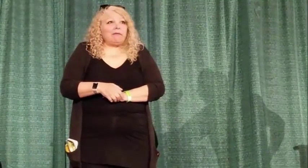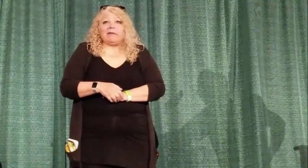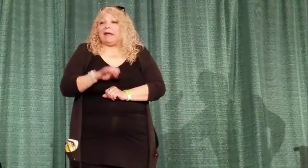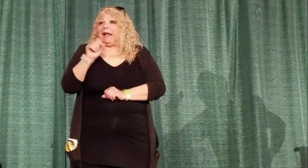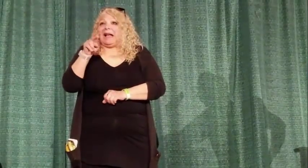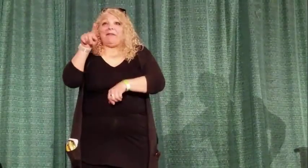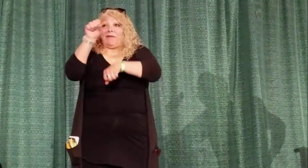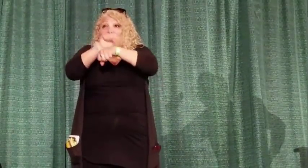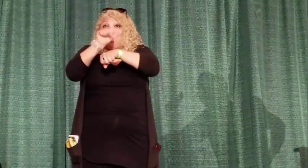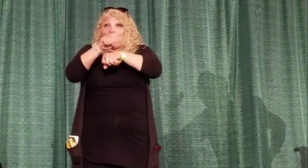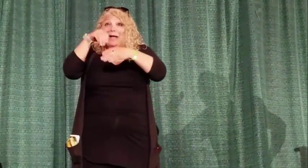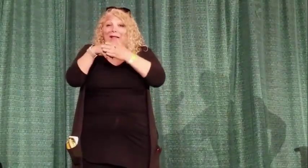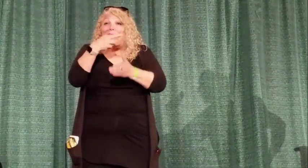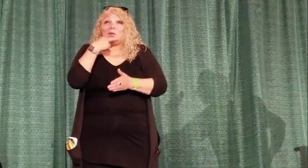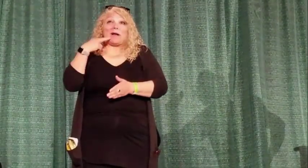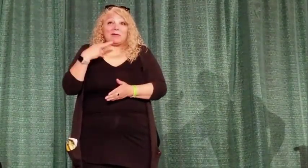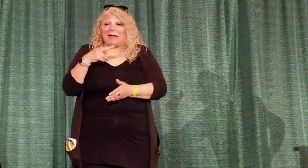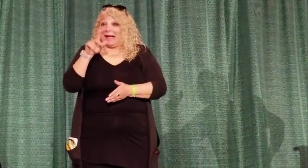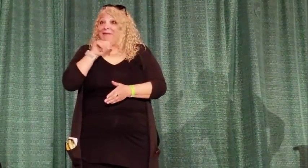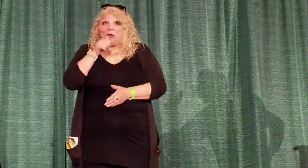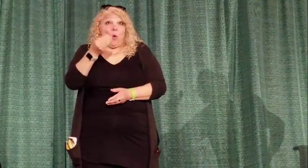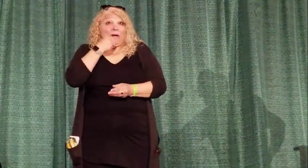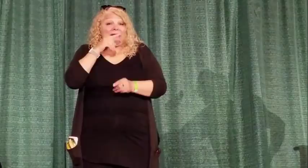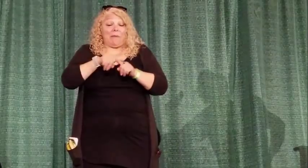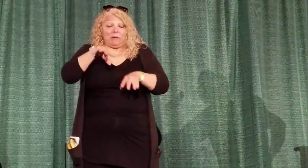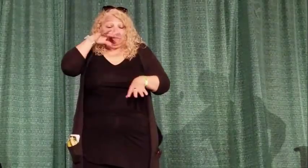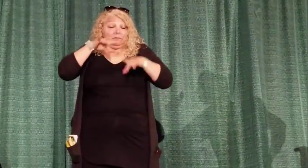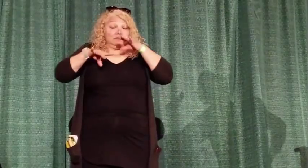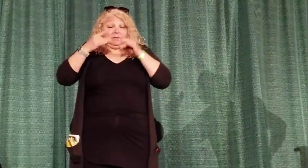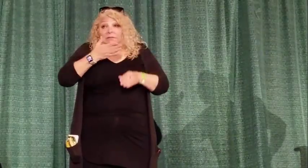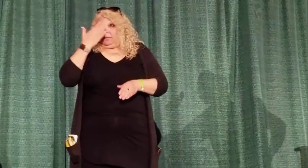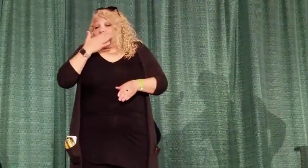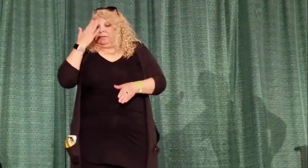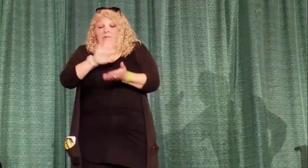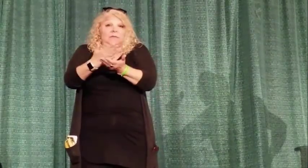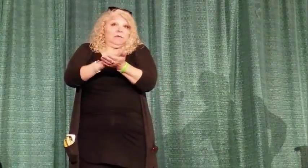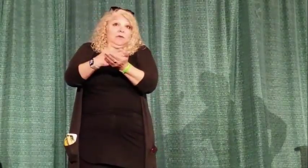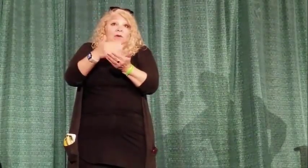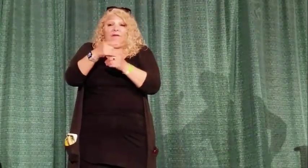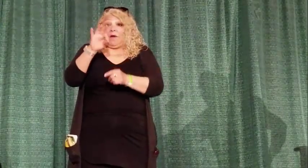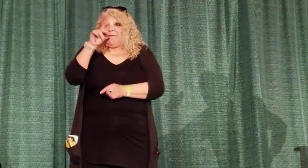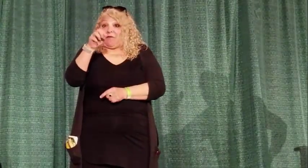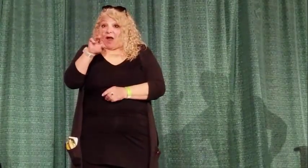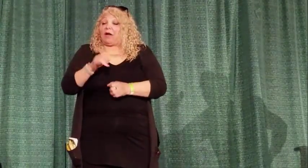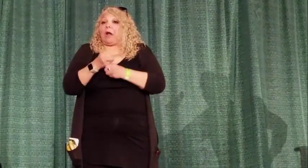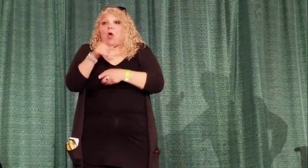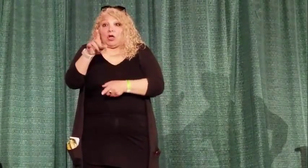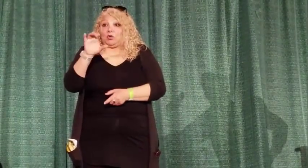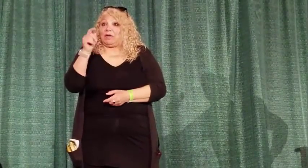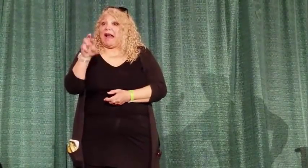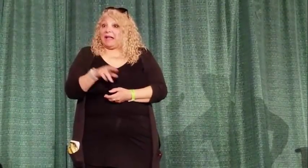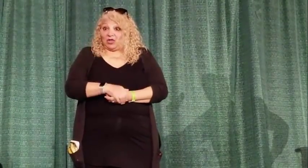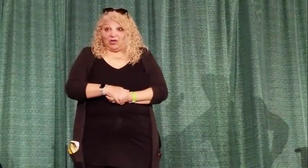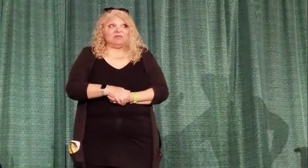Even working in the fast food restaurant, not even eating any of the food, just breathing and inhaling in the fumes from the fryers causes cancer. You